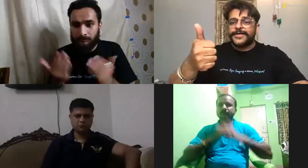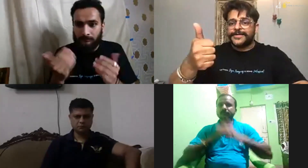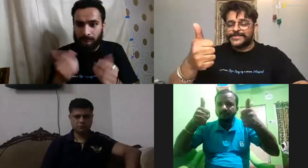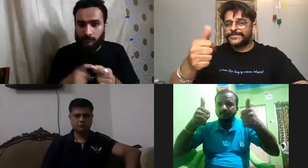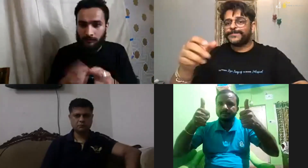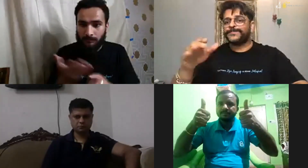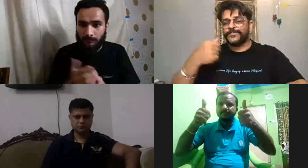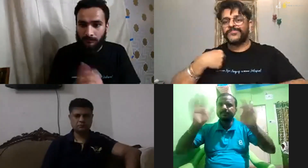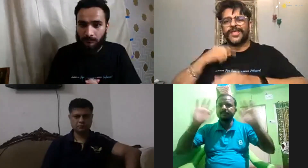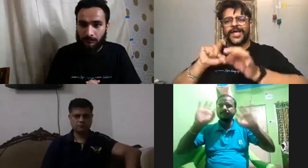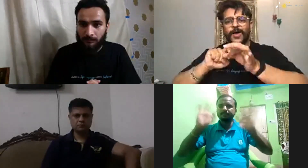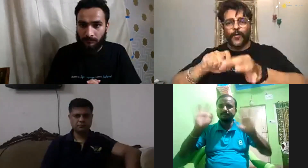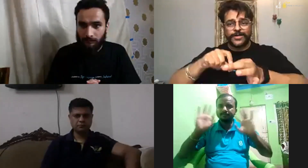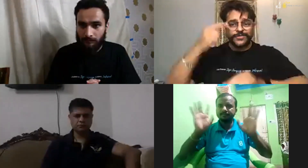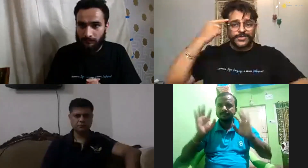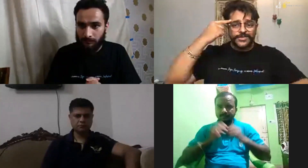Okay. Okay.